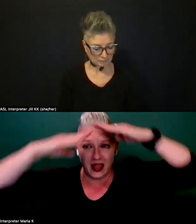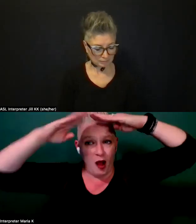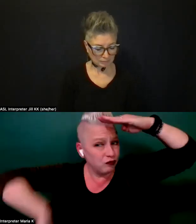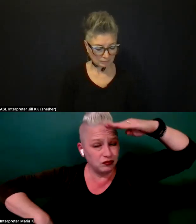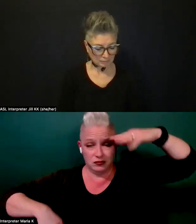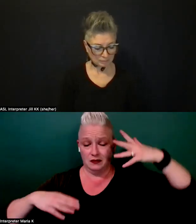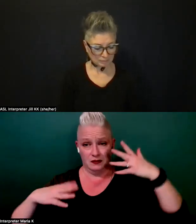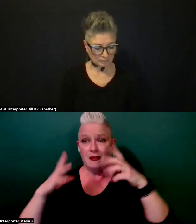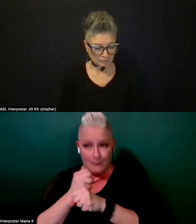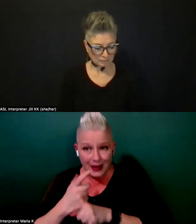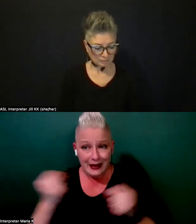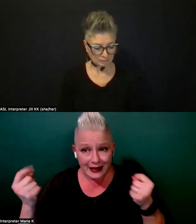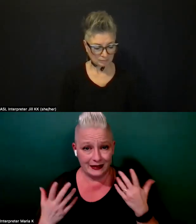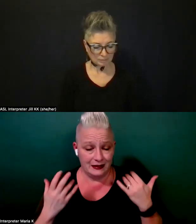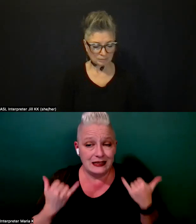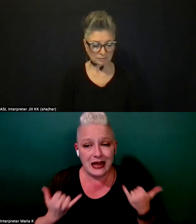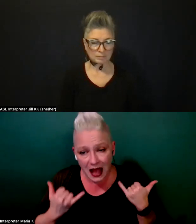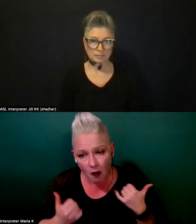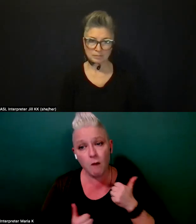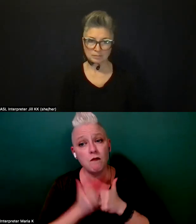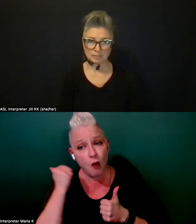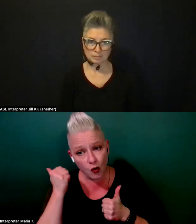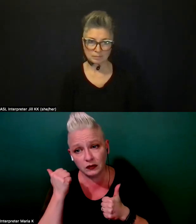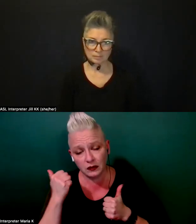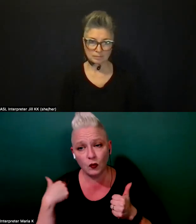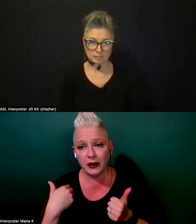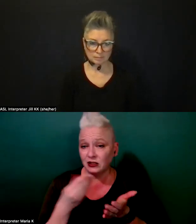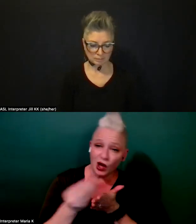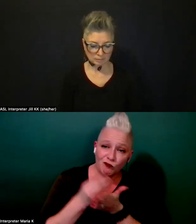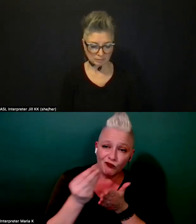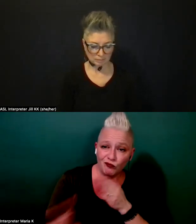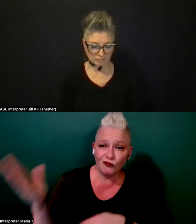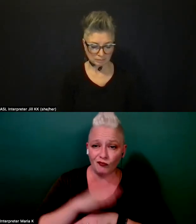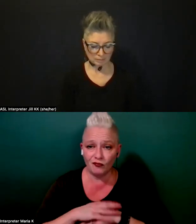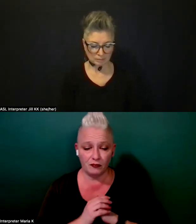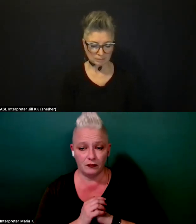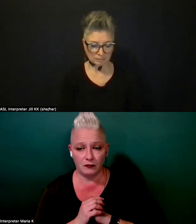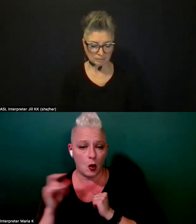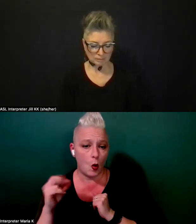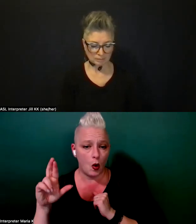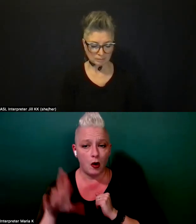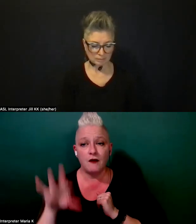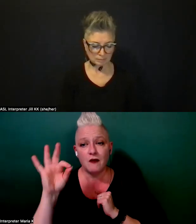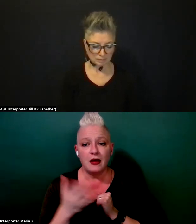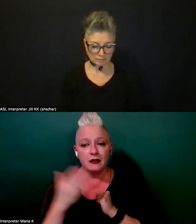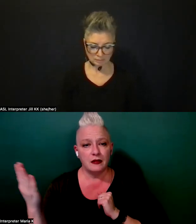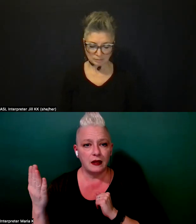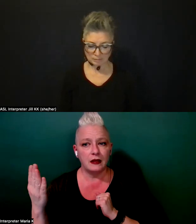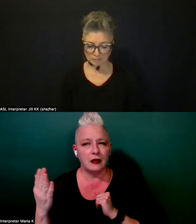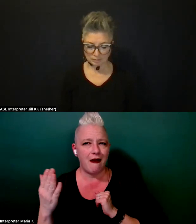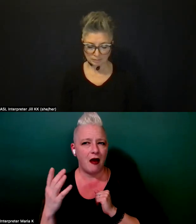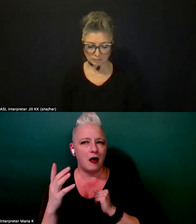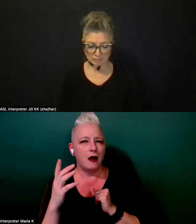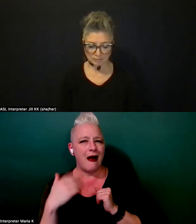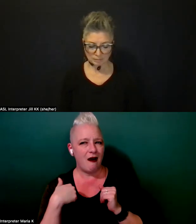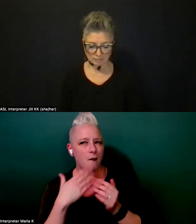They didn't buy it. And now most of our days are spent shopping or I'm finding things that have the bones of what I'm looking for